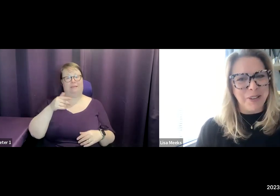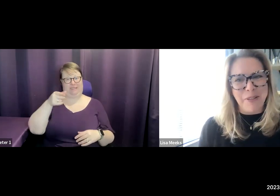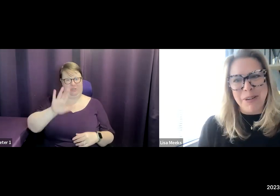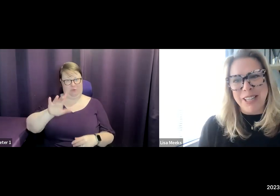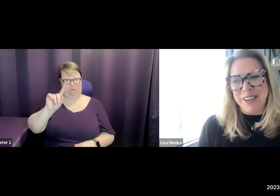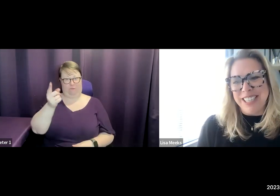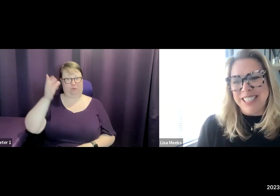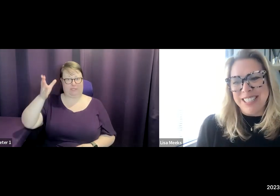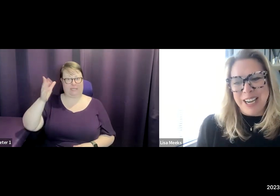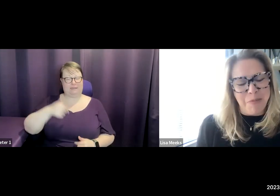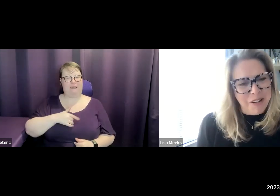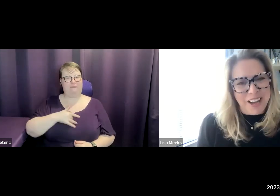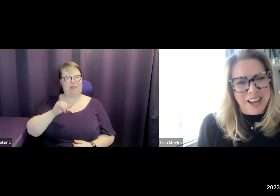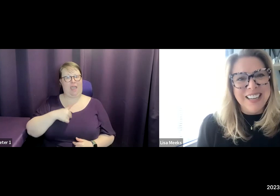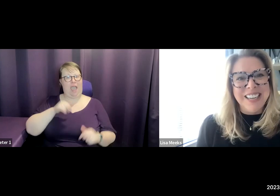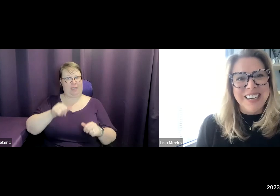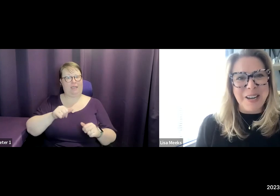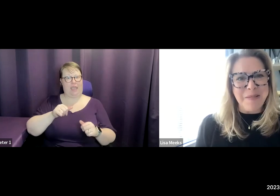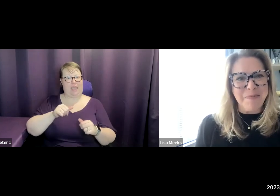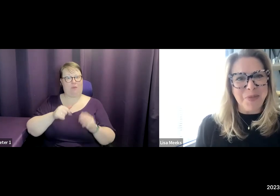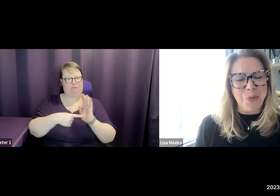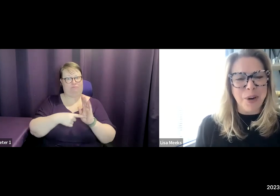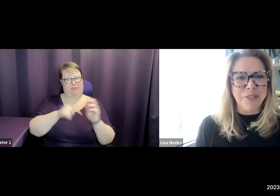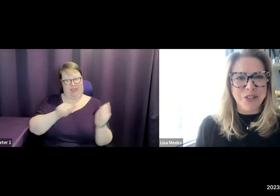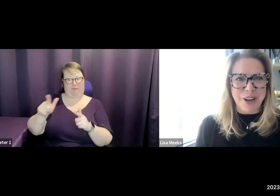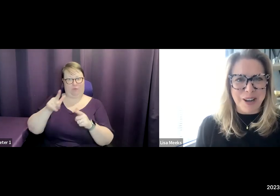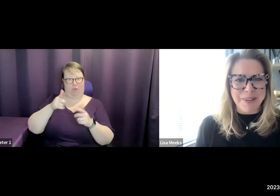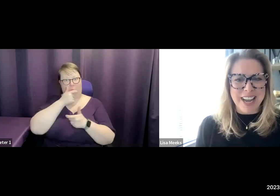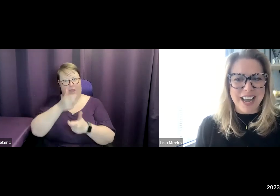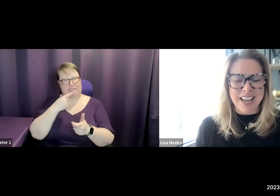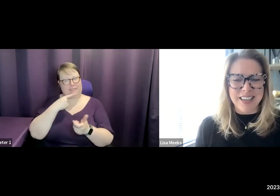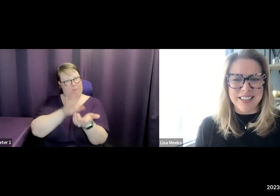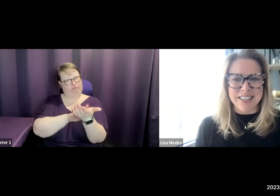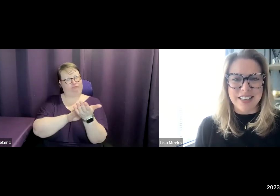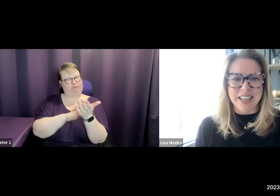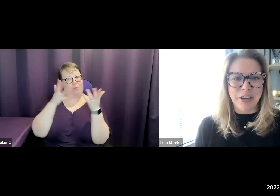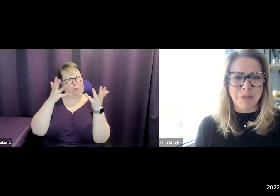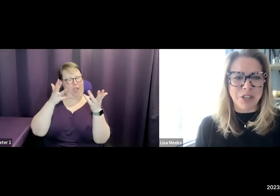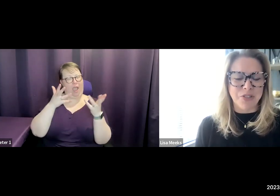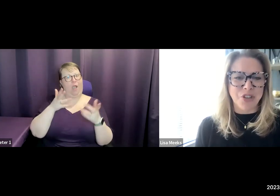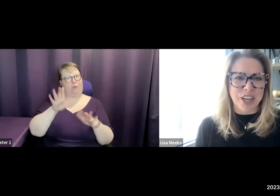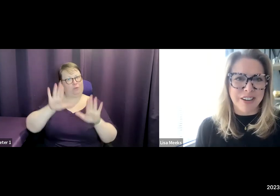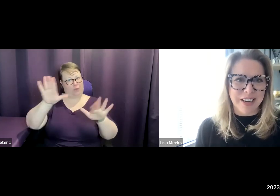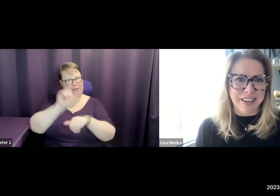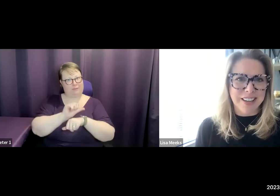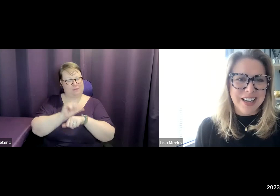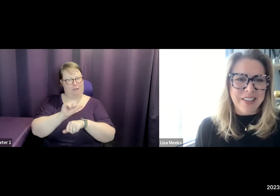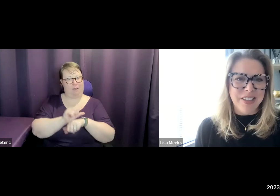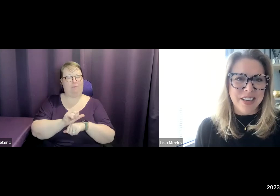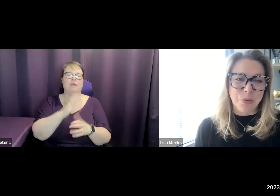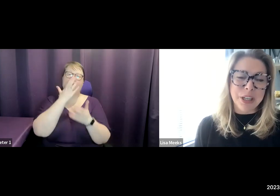would speak for everybody in the audience to say, brava, wonderful job. And thank you so much for